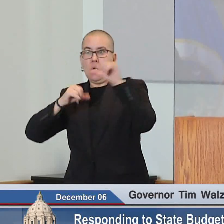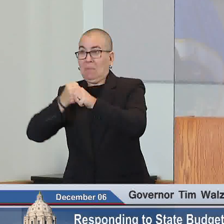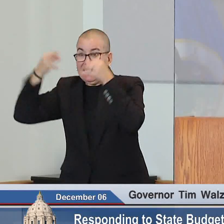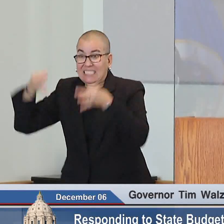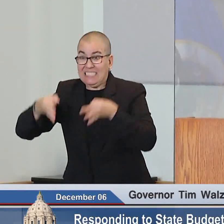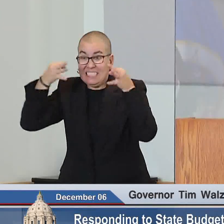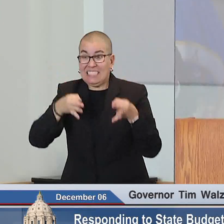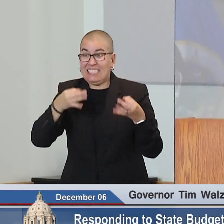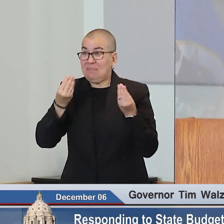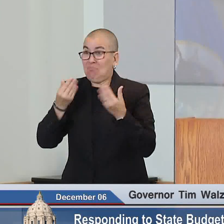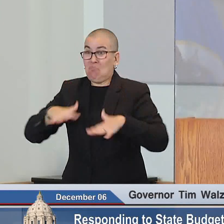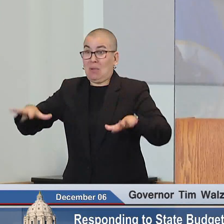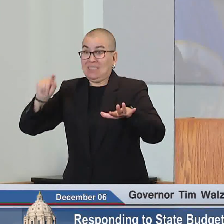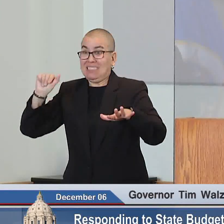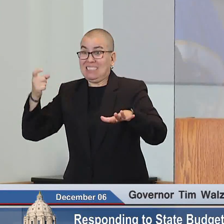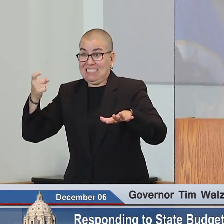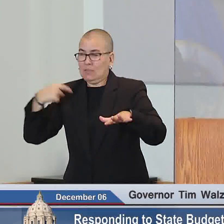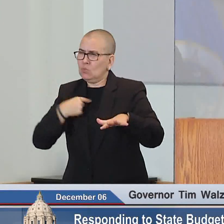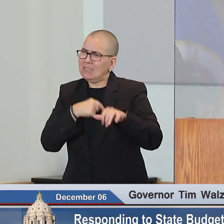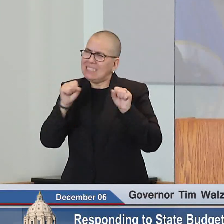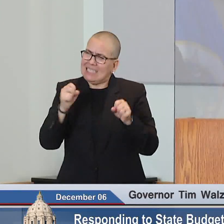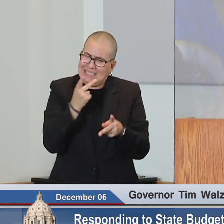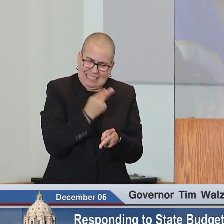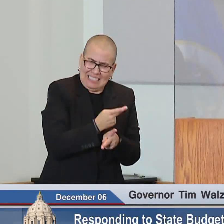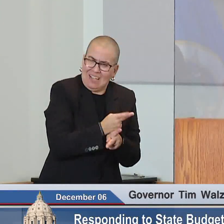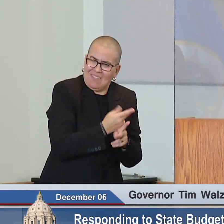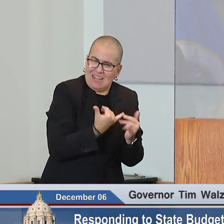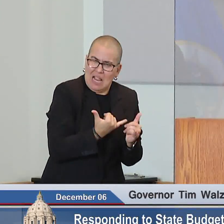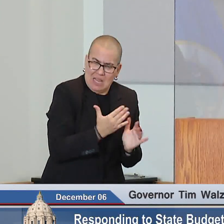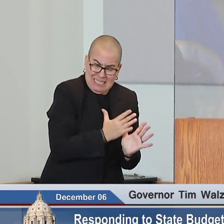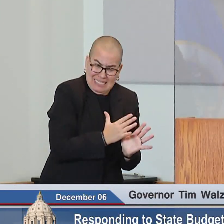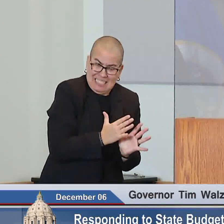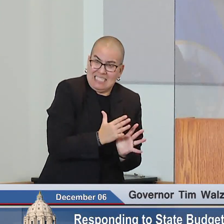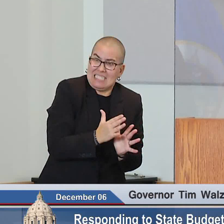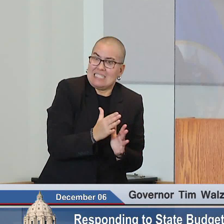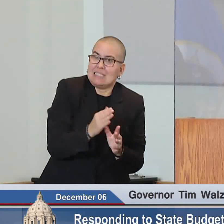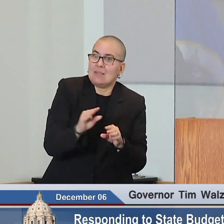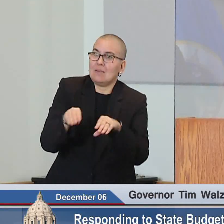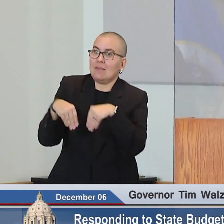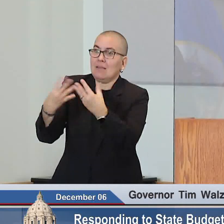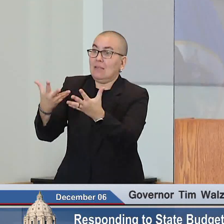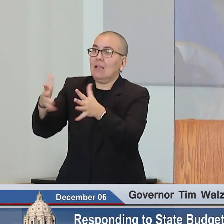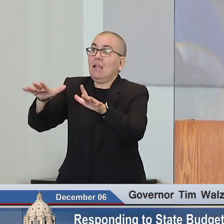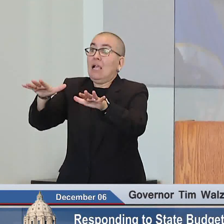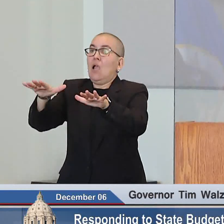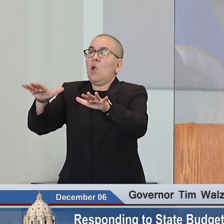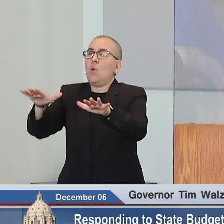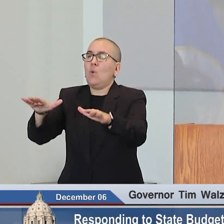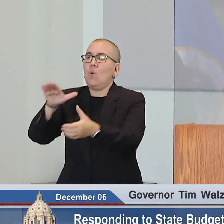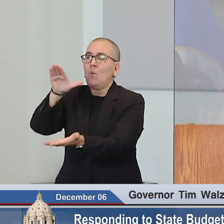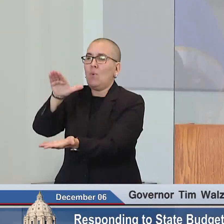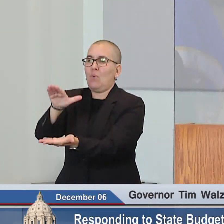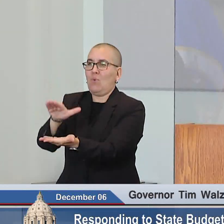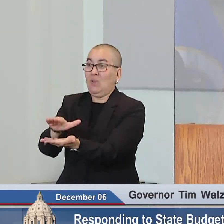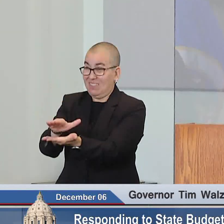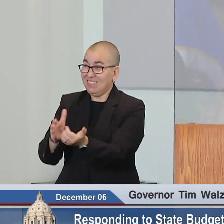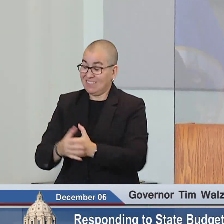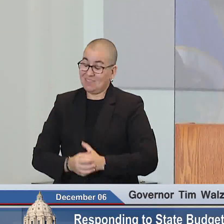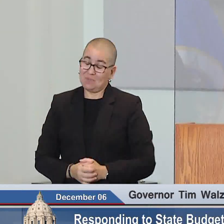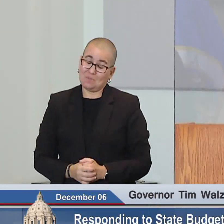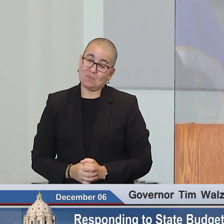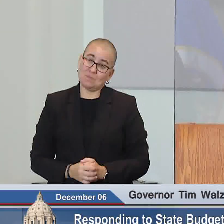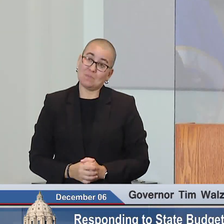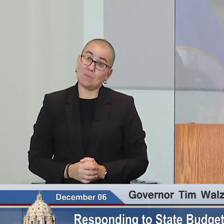to get that work done and provide them the relief. So I think there should be some relatively high expectations that this is an effective